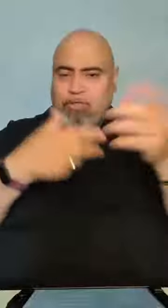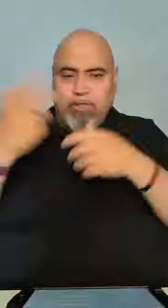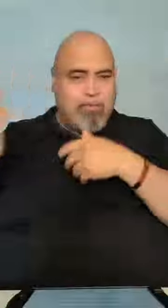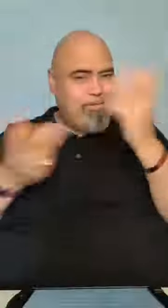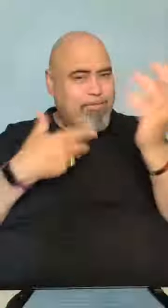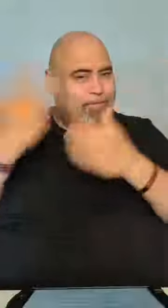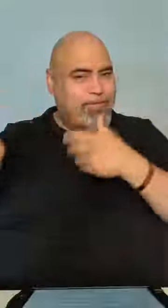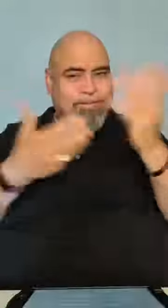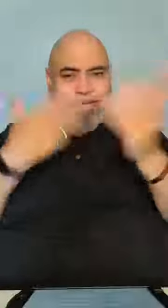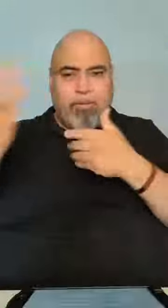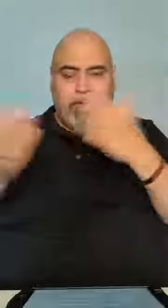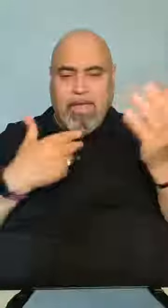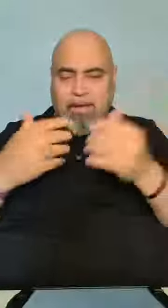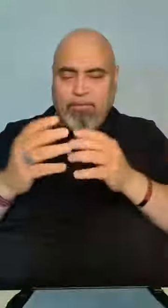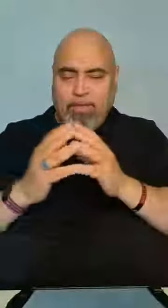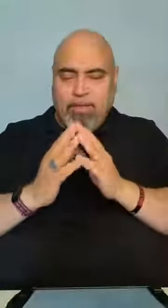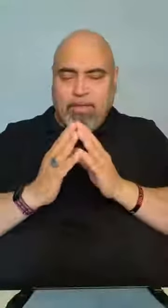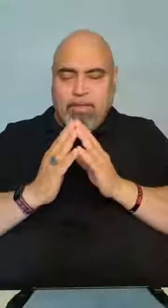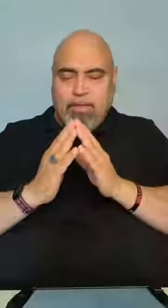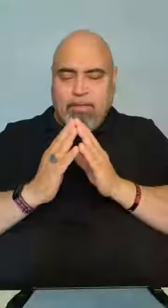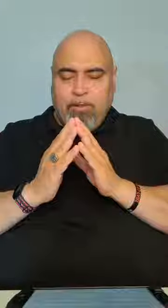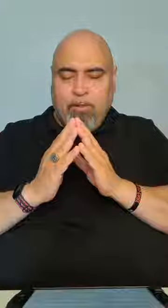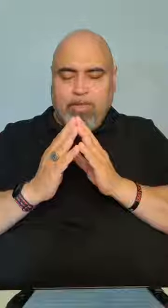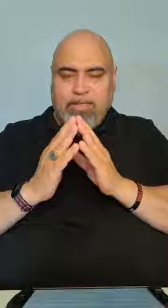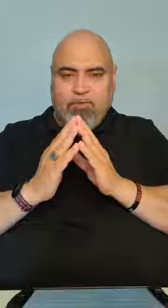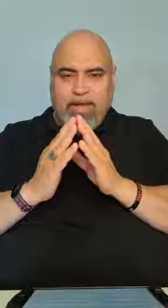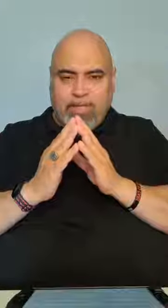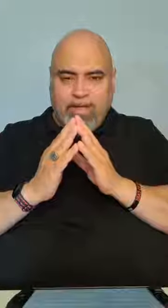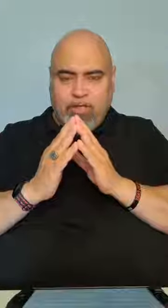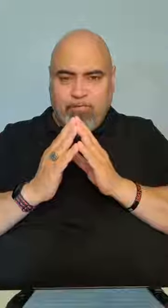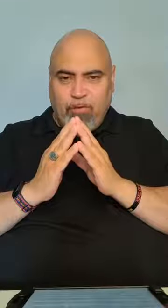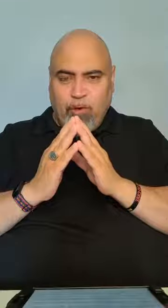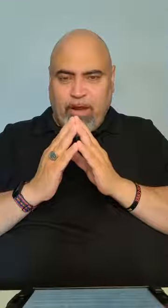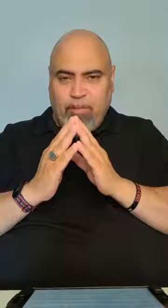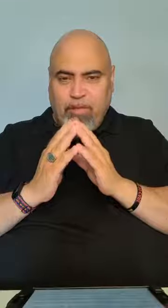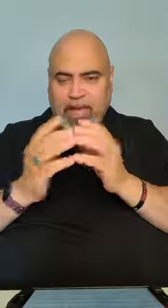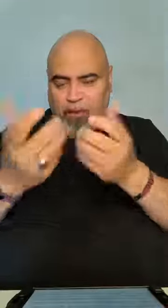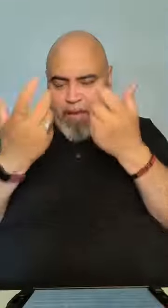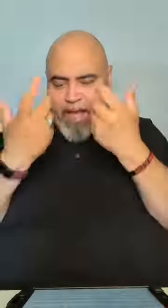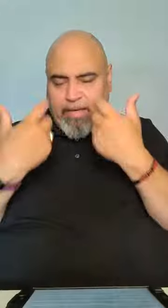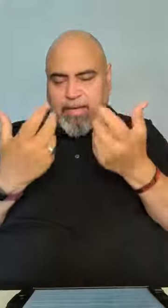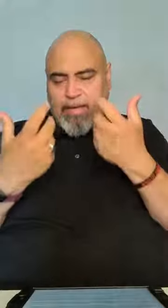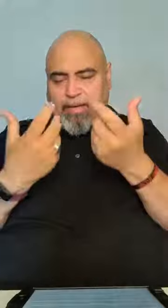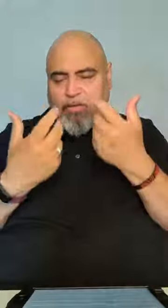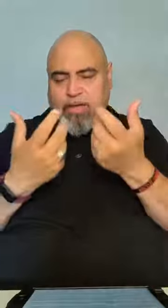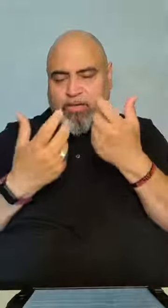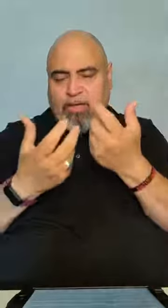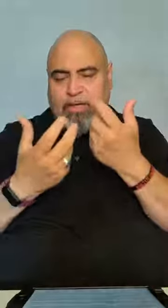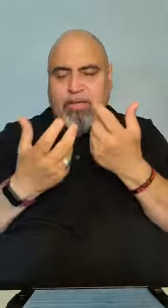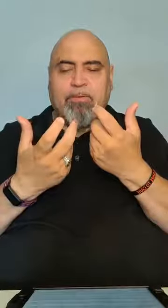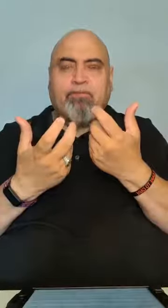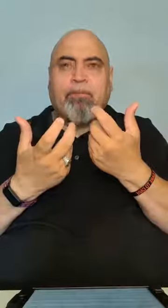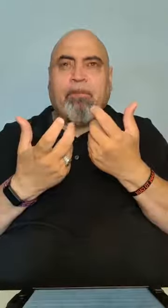and there could be a lot of lost in translation, if you know what I mean. But I go back and I try to study